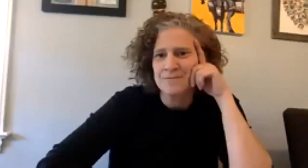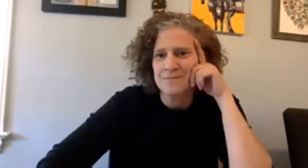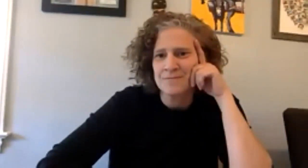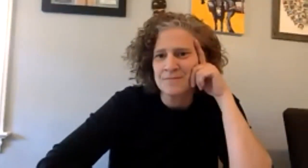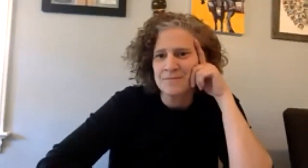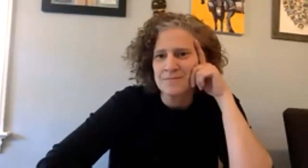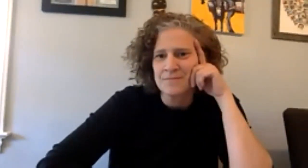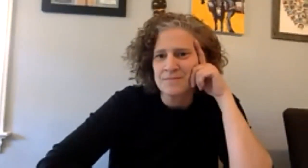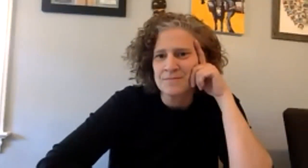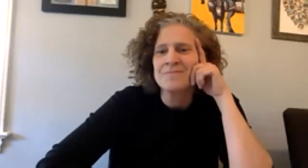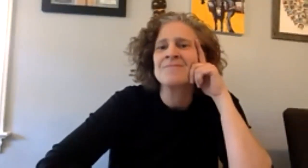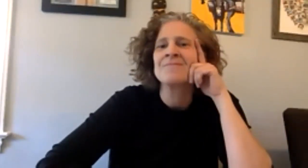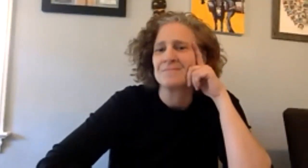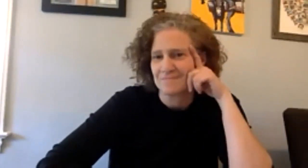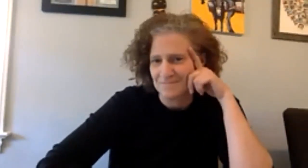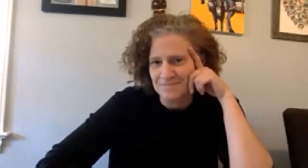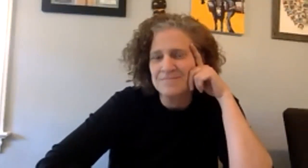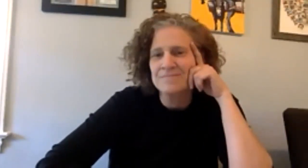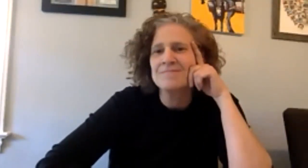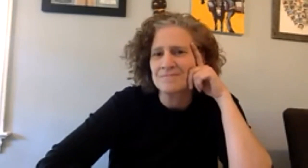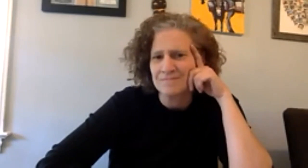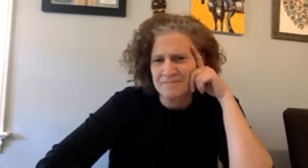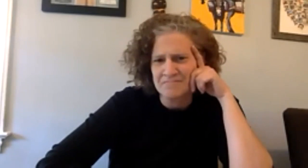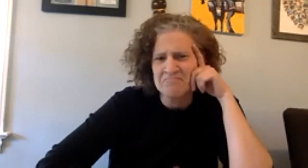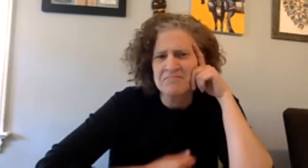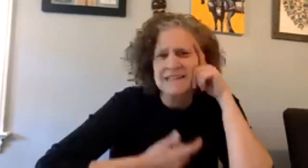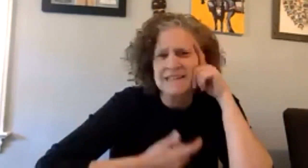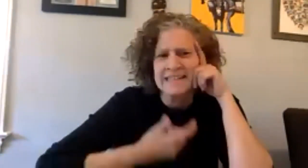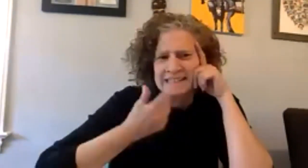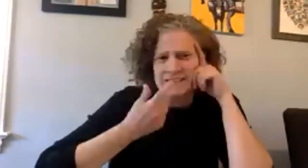all. Yeah. I see Jane.